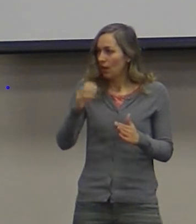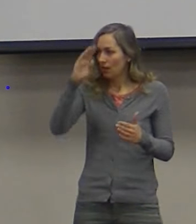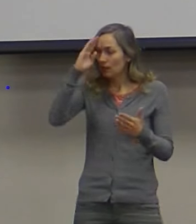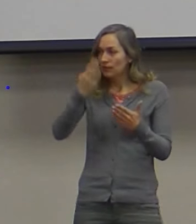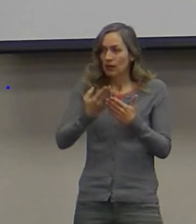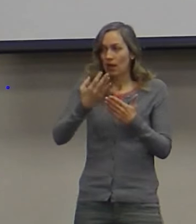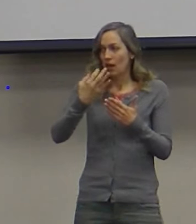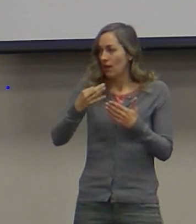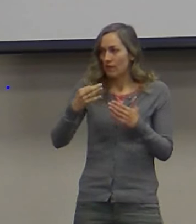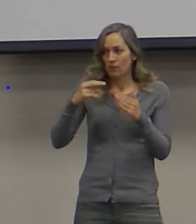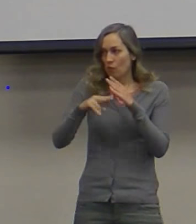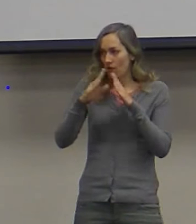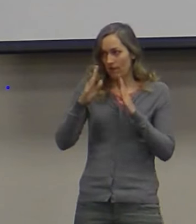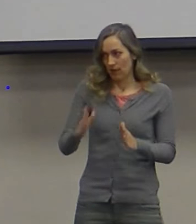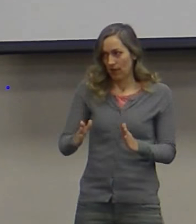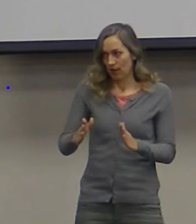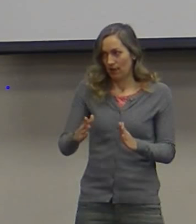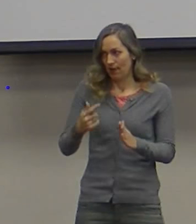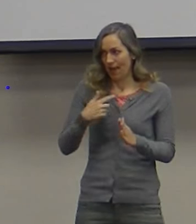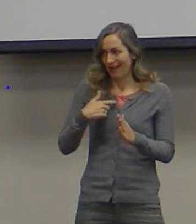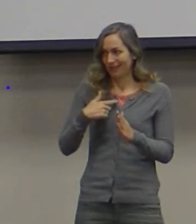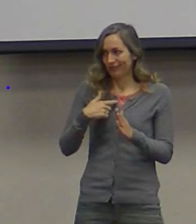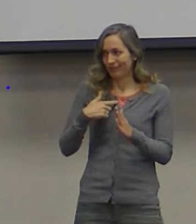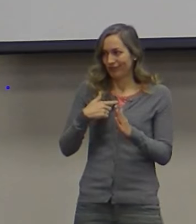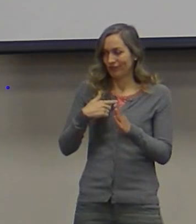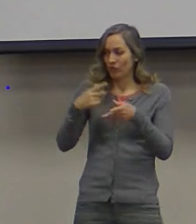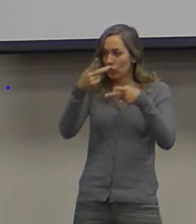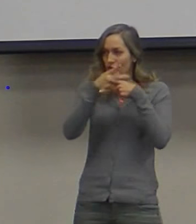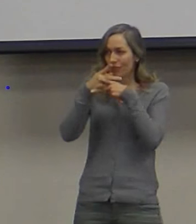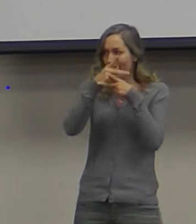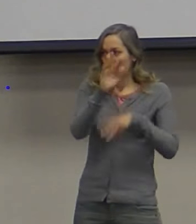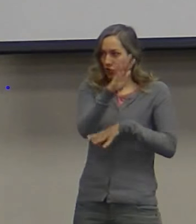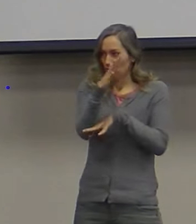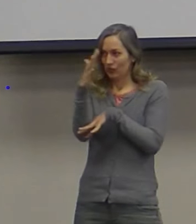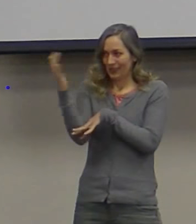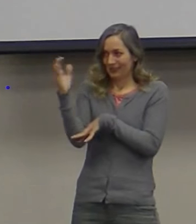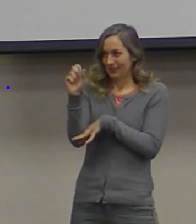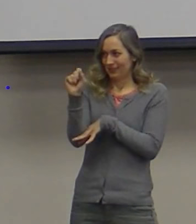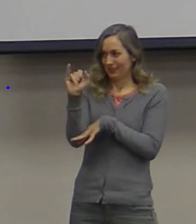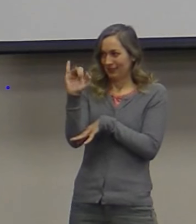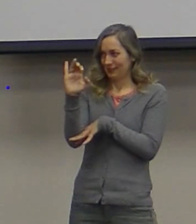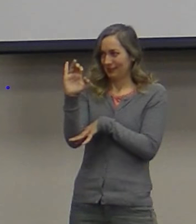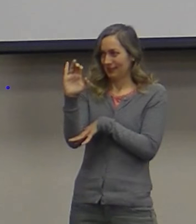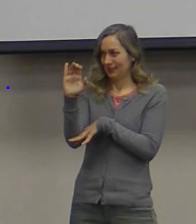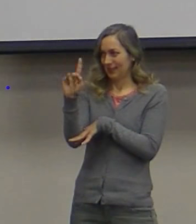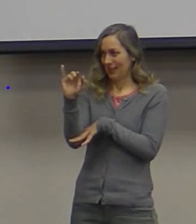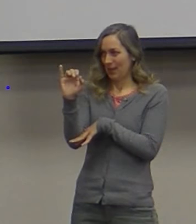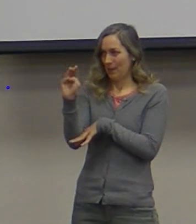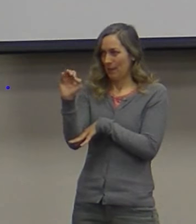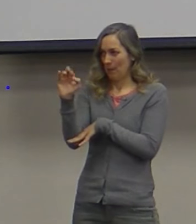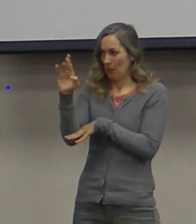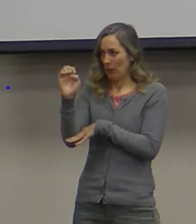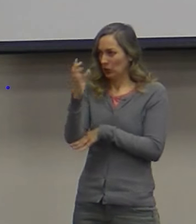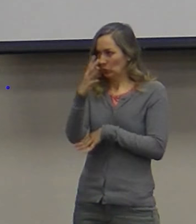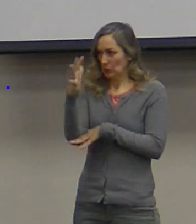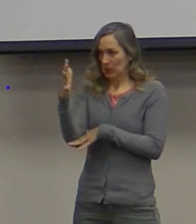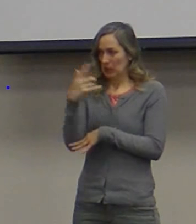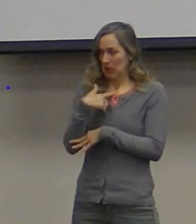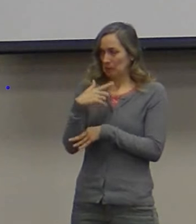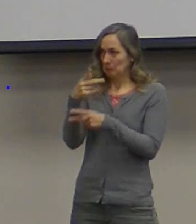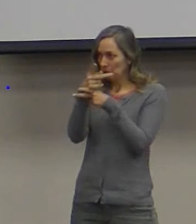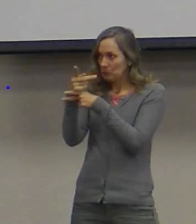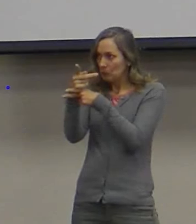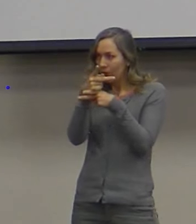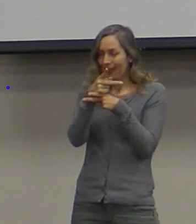figs. But the Lord took me from following the flock, and the Lord said to me, 'Go prophesy to my people